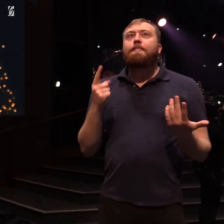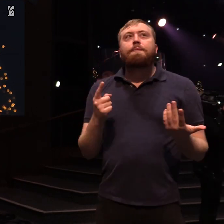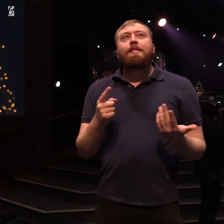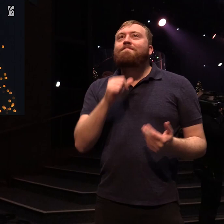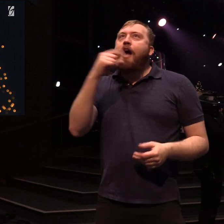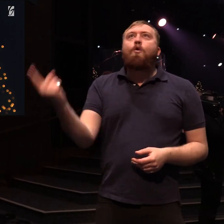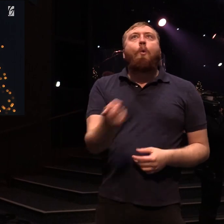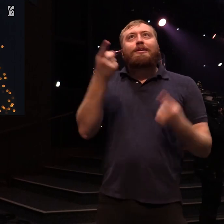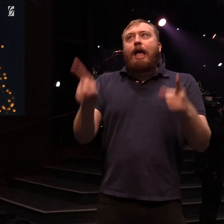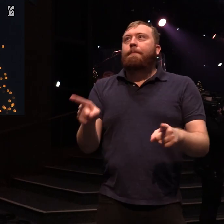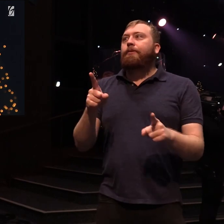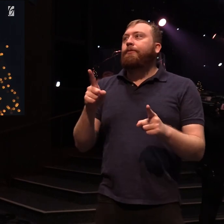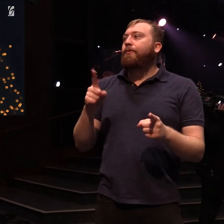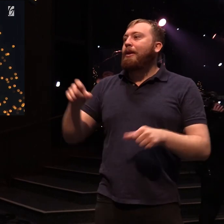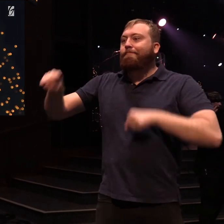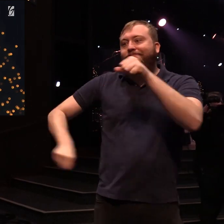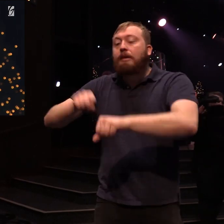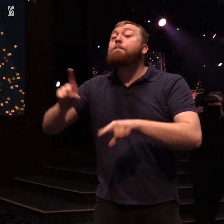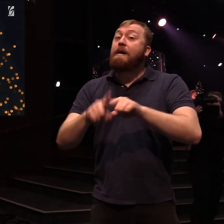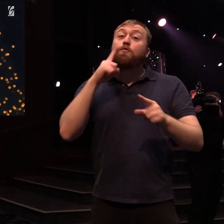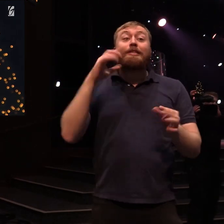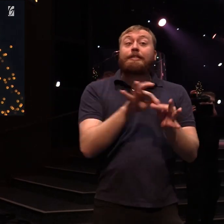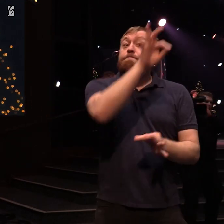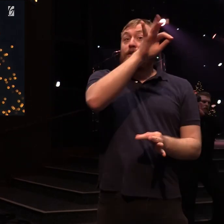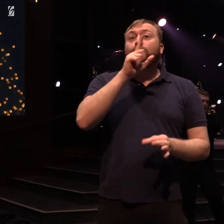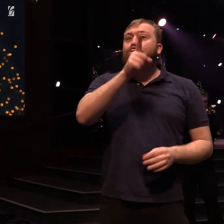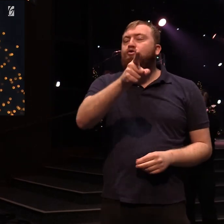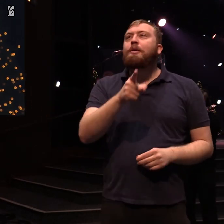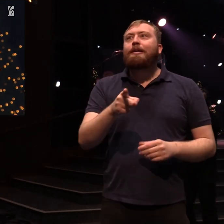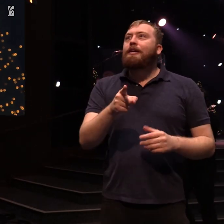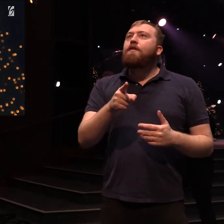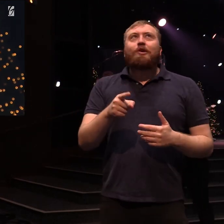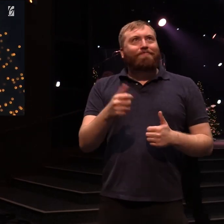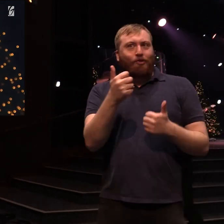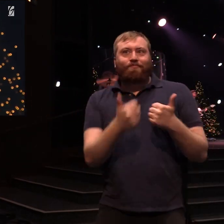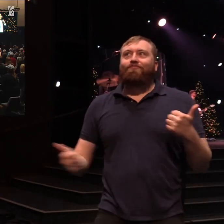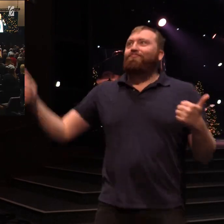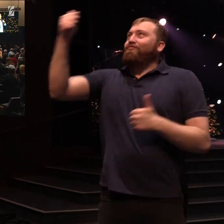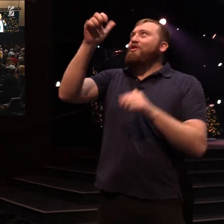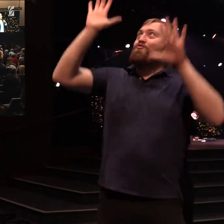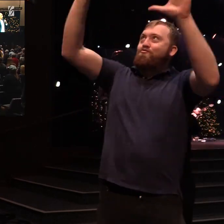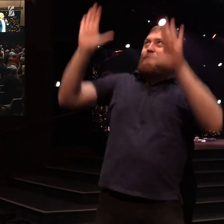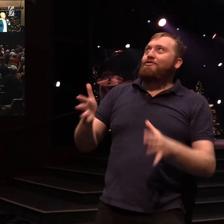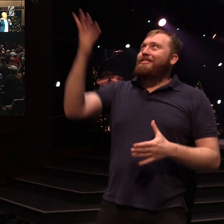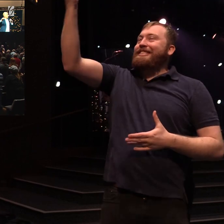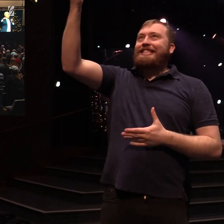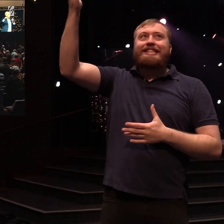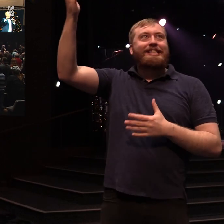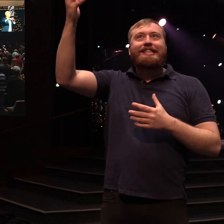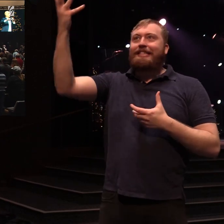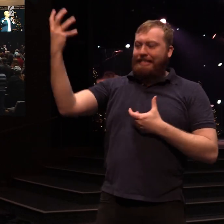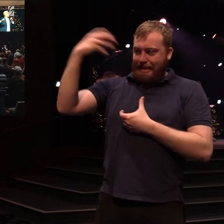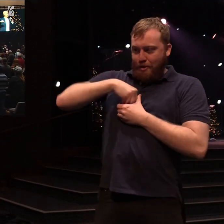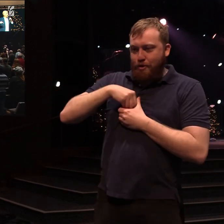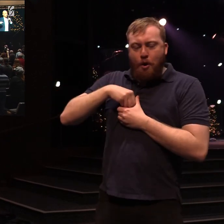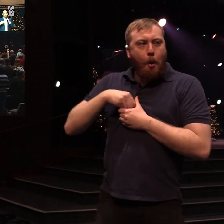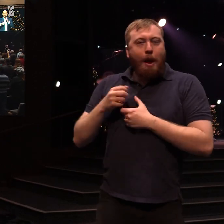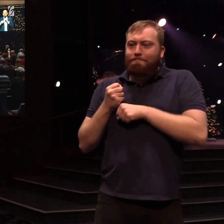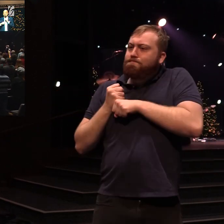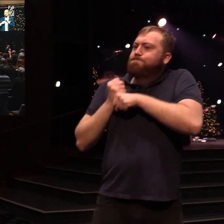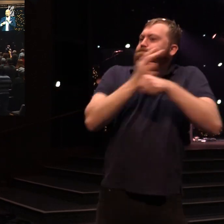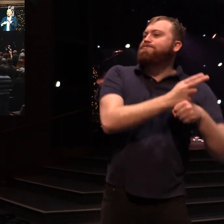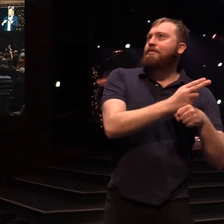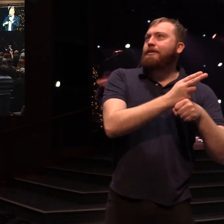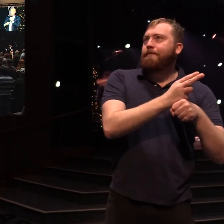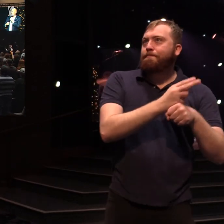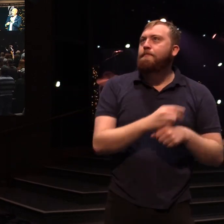but it's true in the spirit, and that's 1 John 4:4, greater is he that's in you that's in the world. Now listen. You might feel in the natural, because